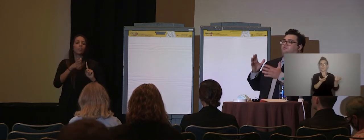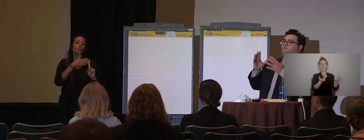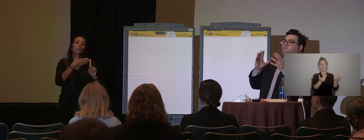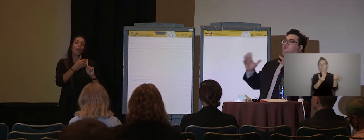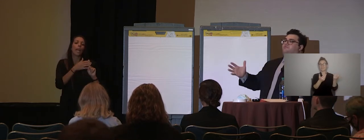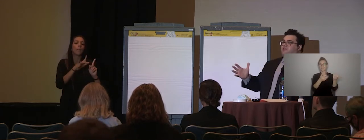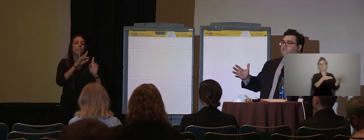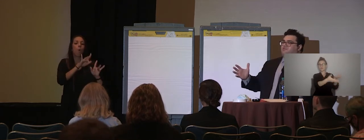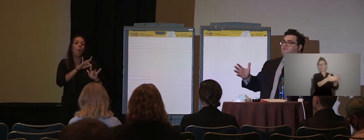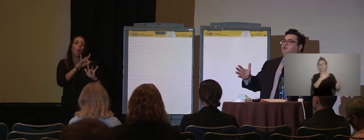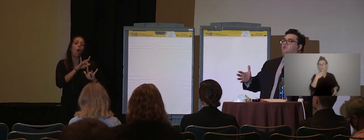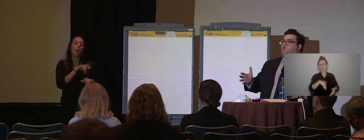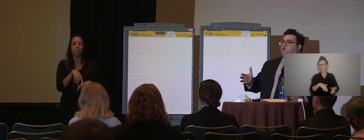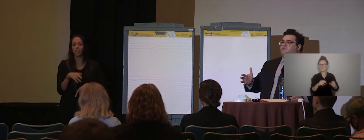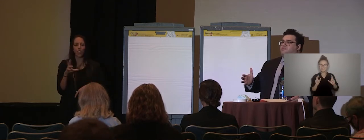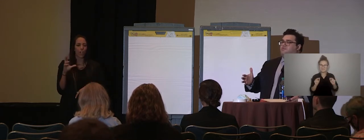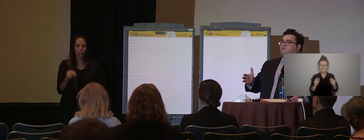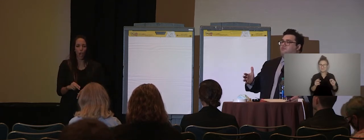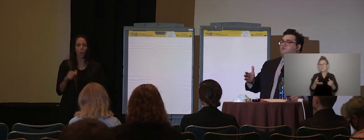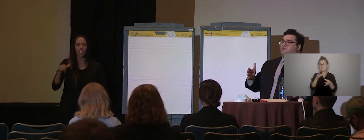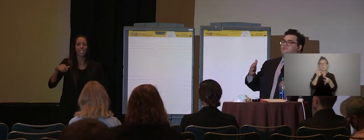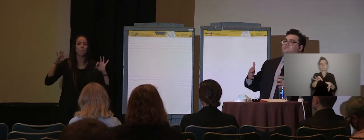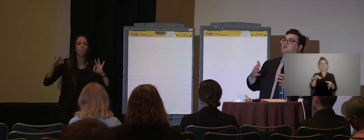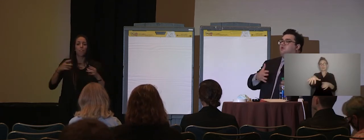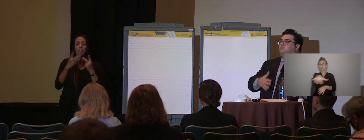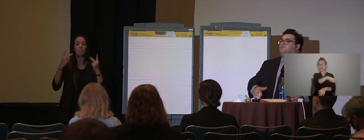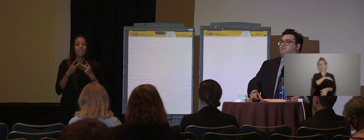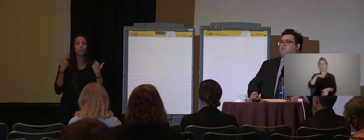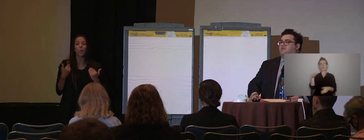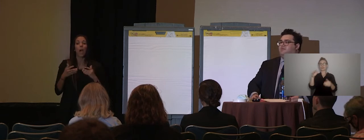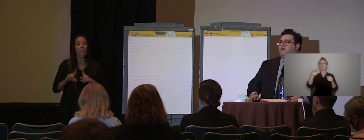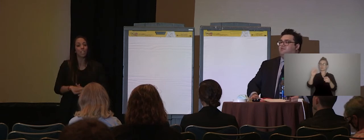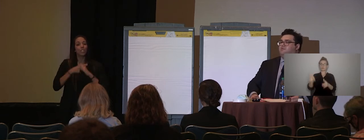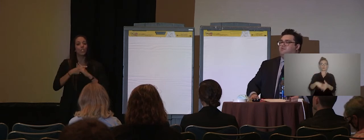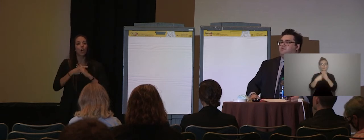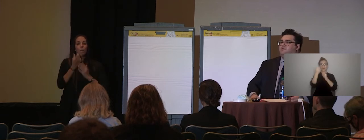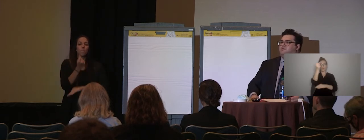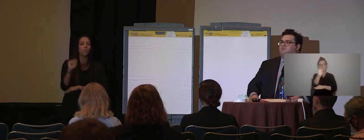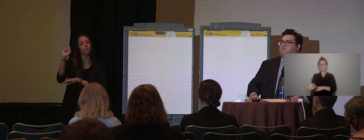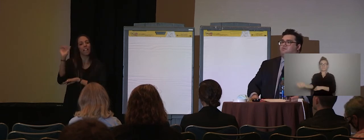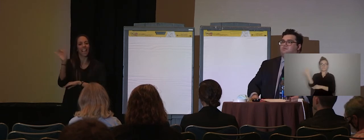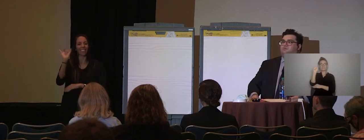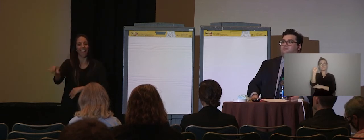your perfect cohort to start a movement like that.